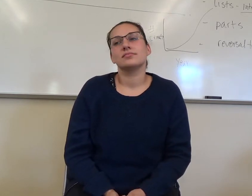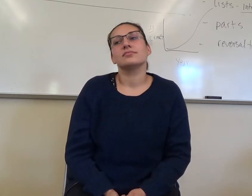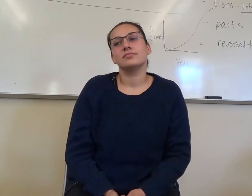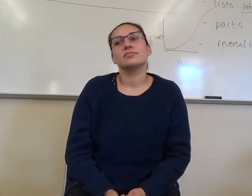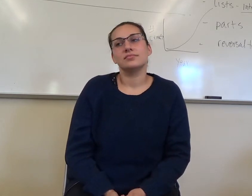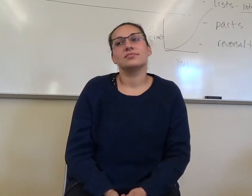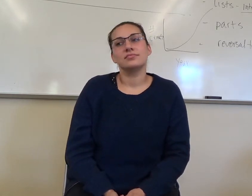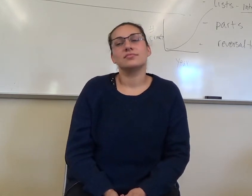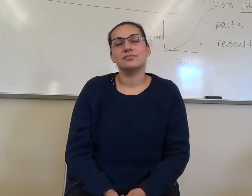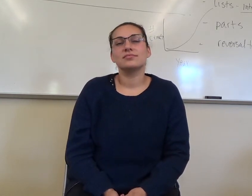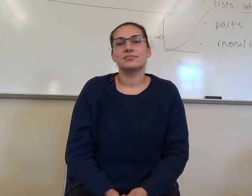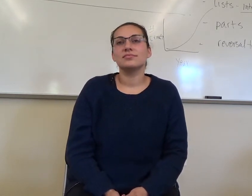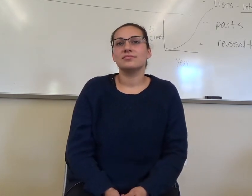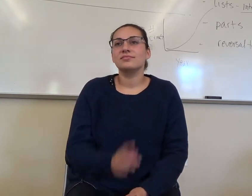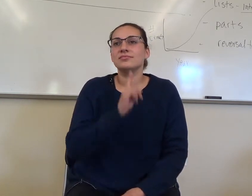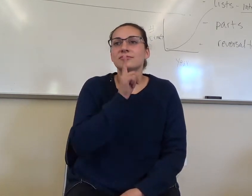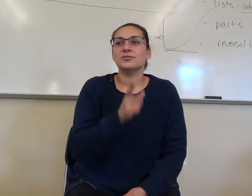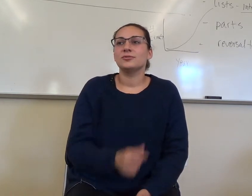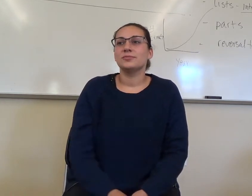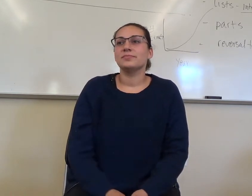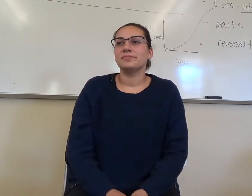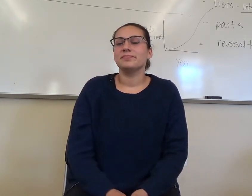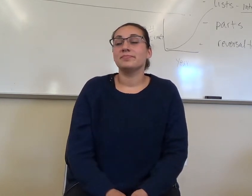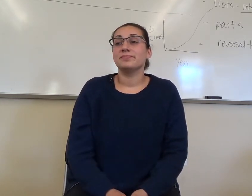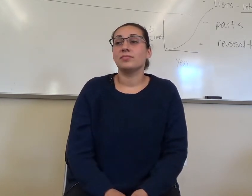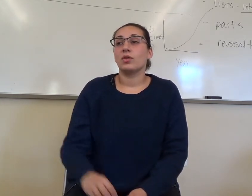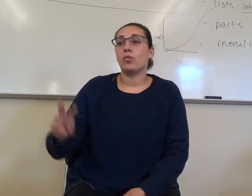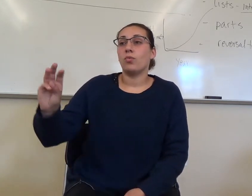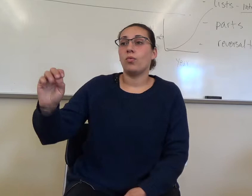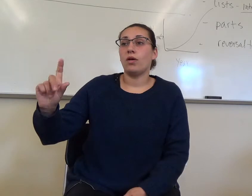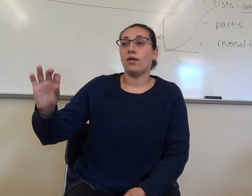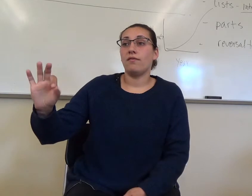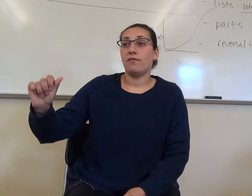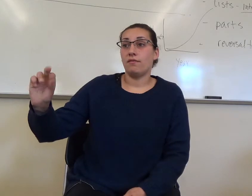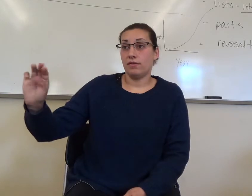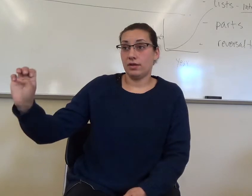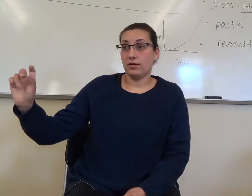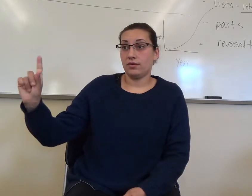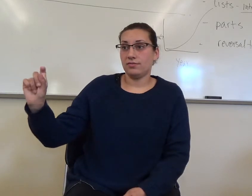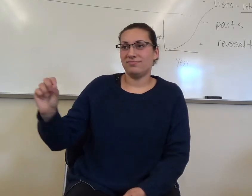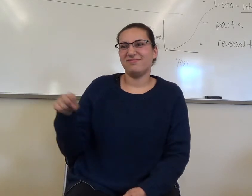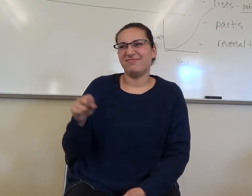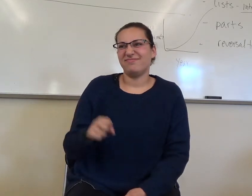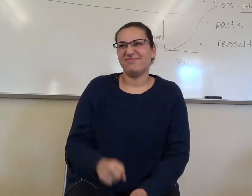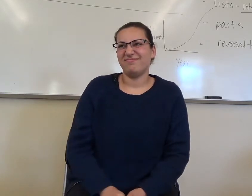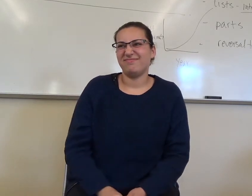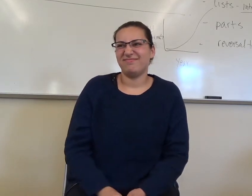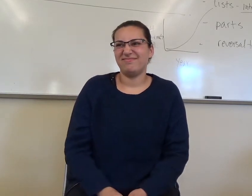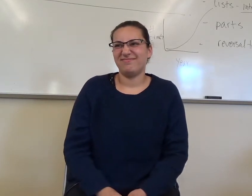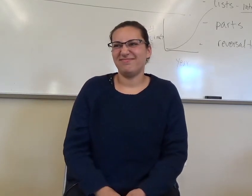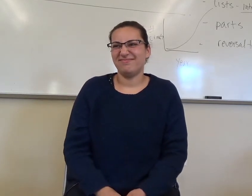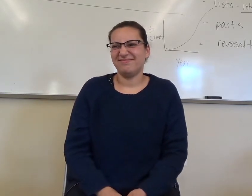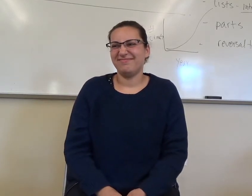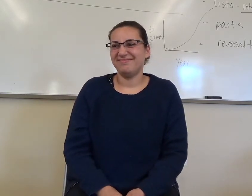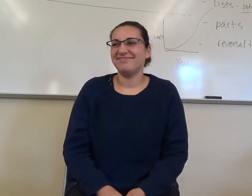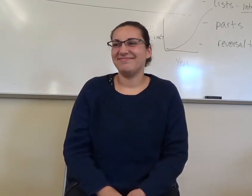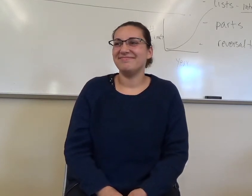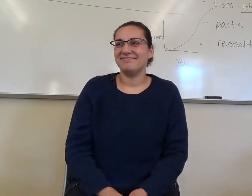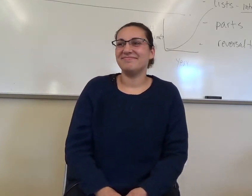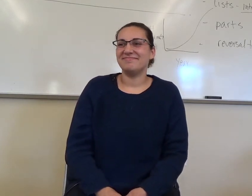is a right answer, and it's Michelle's answer, but if you just copy down my abbreviations, I'm gonna mark